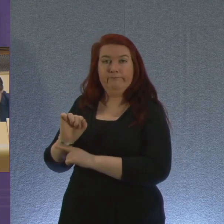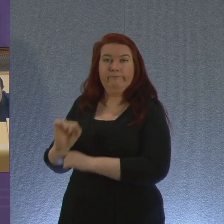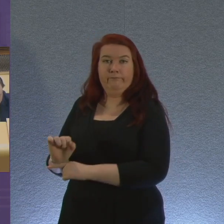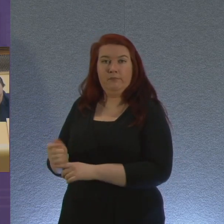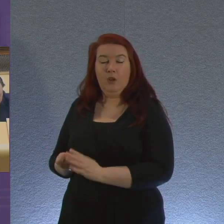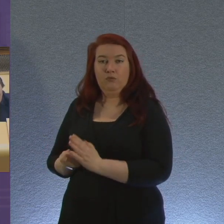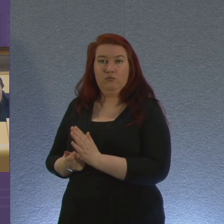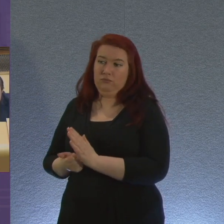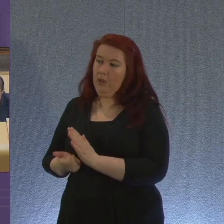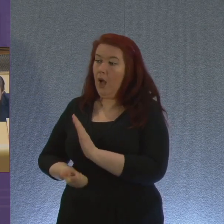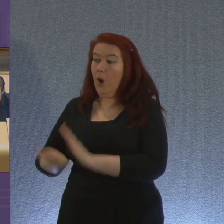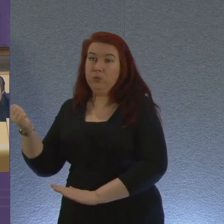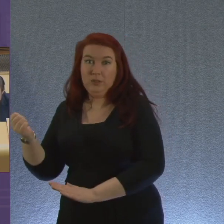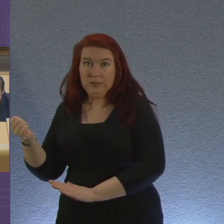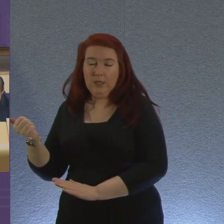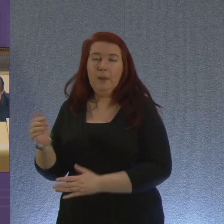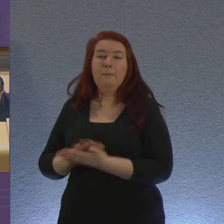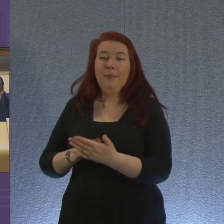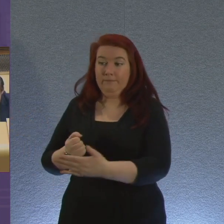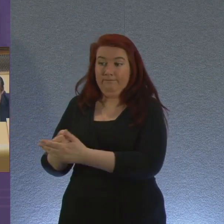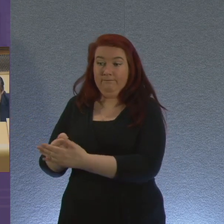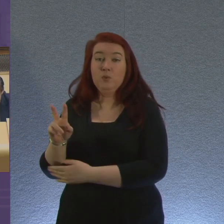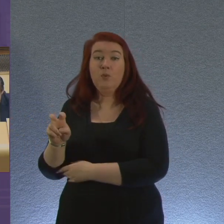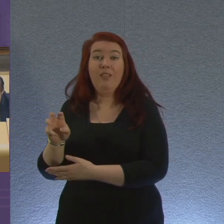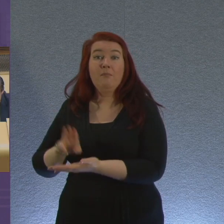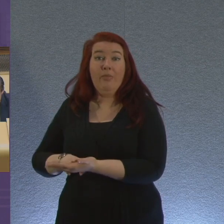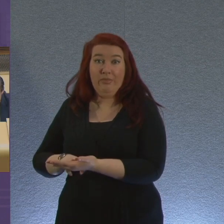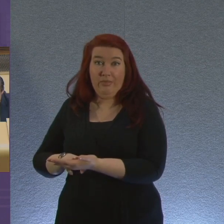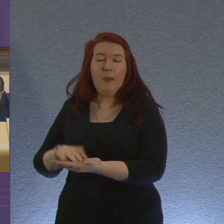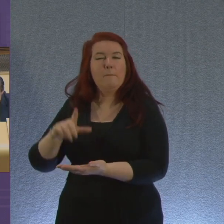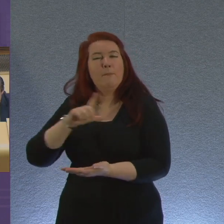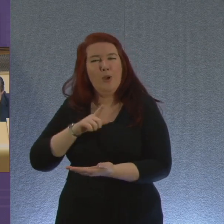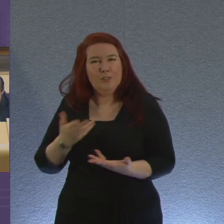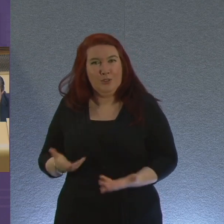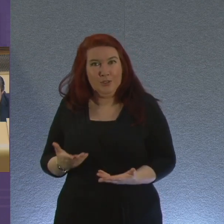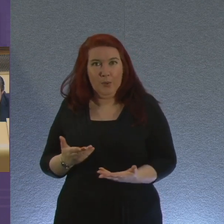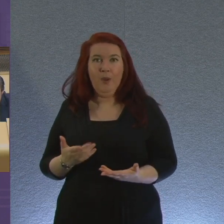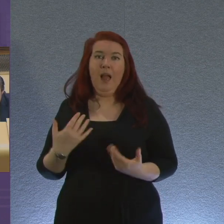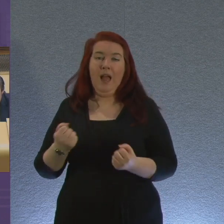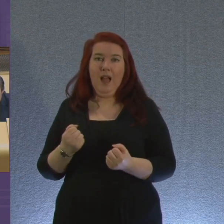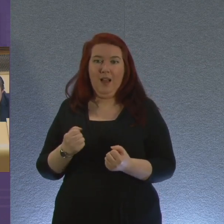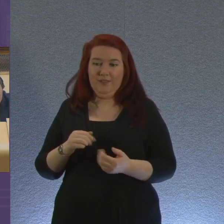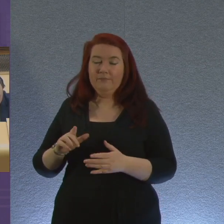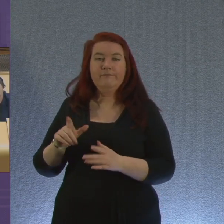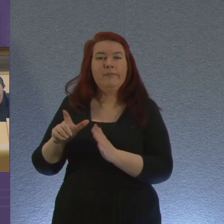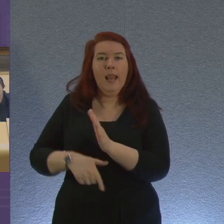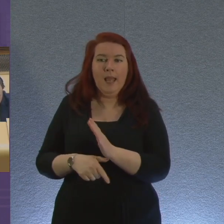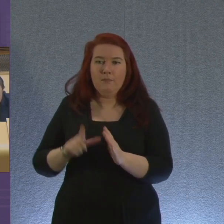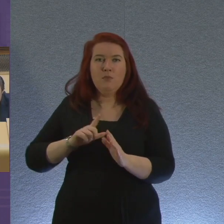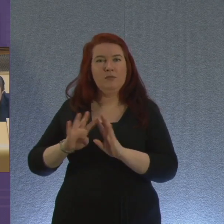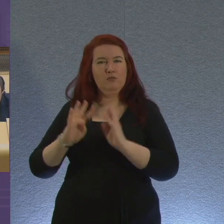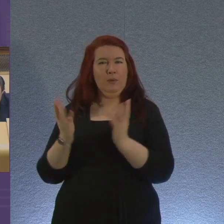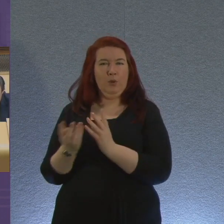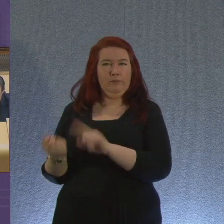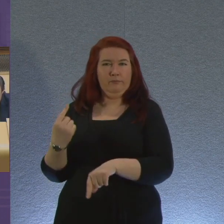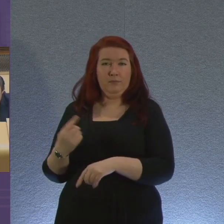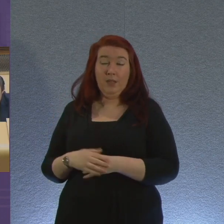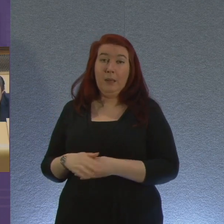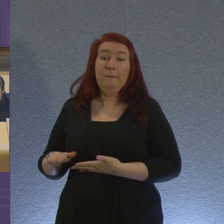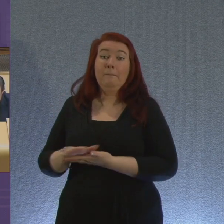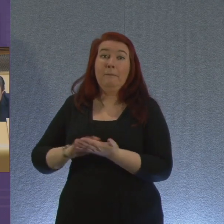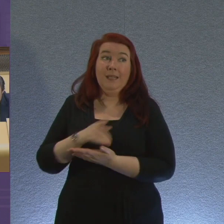non-payment of rent for up to 12 months, given the current delays with the Tier 1 tribunal. And that could cause real financial